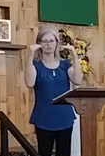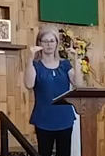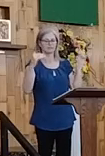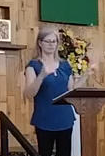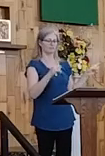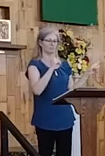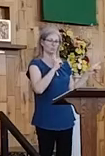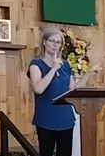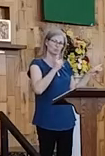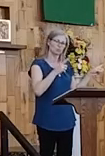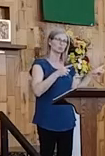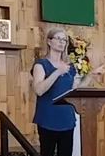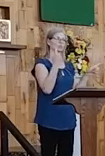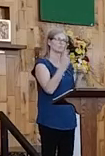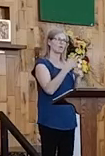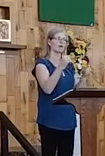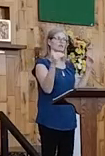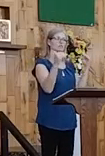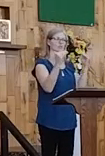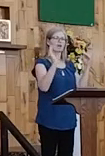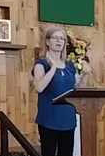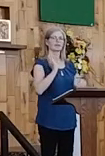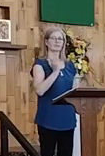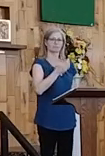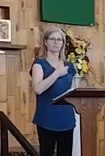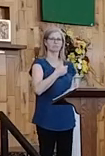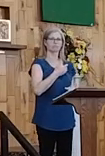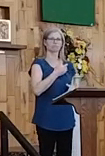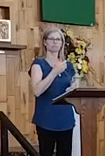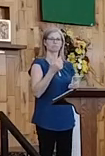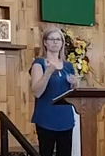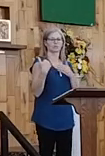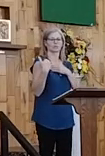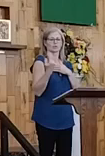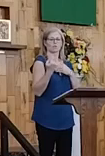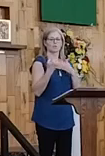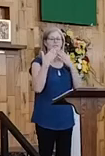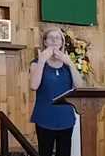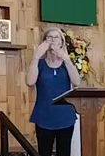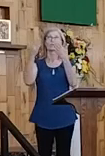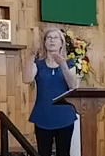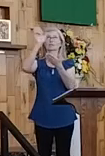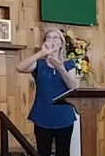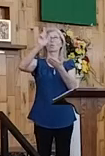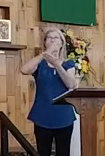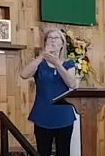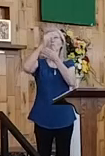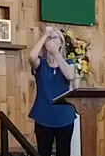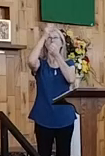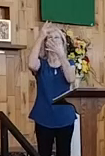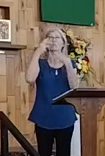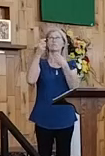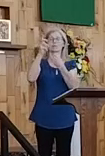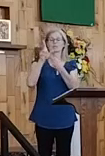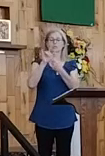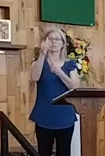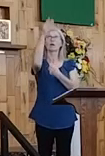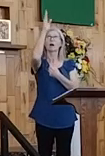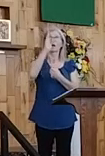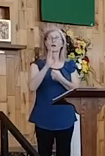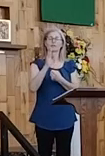It is right and just. It is truly right and just that we should always give you thanks, Lord, Holy Father, Almighty and Eternal